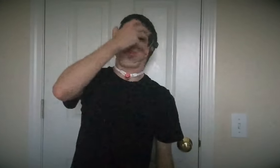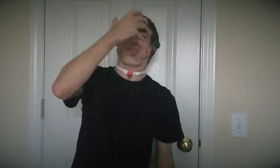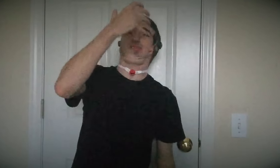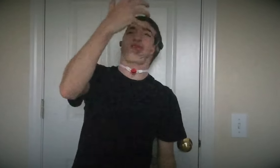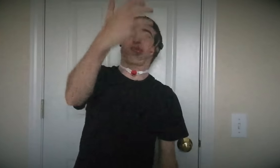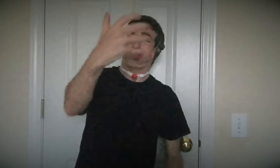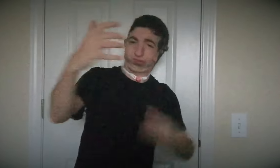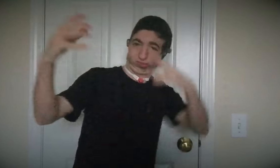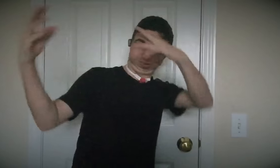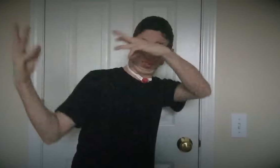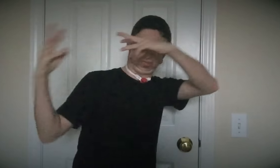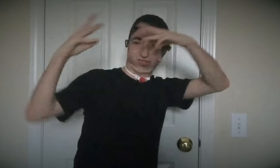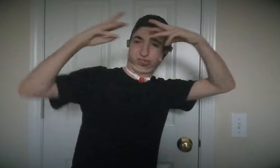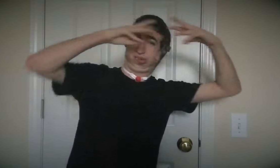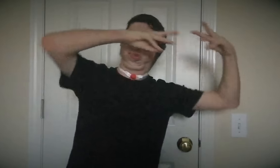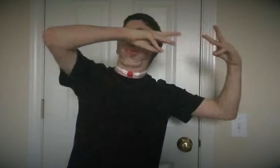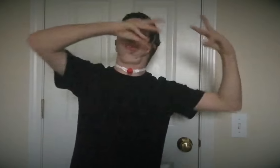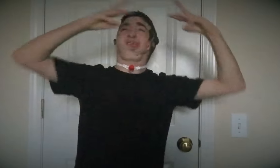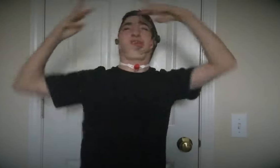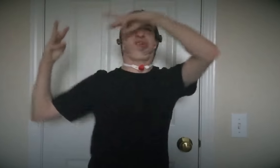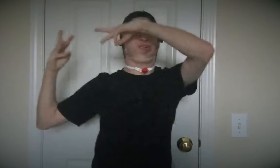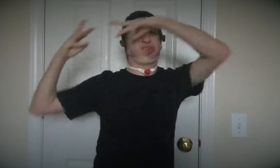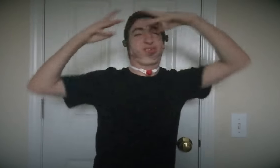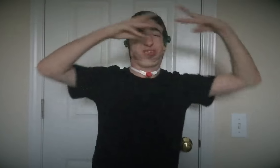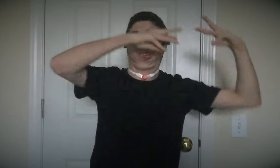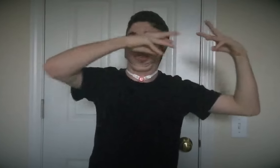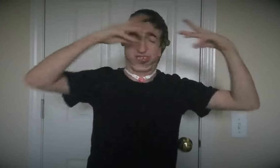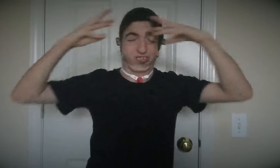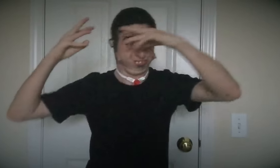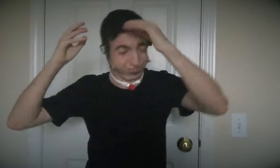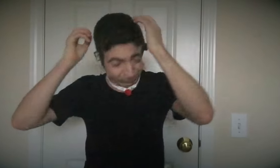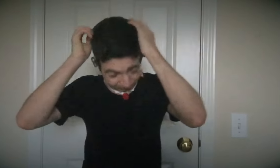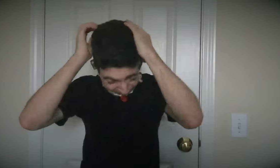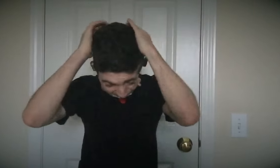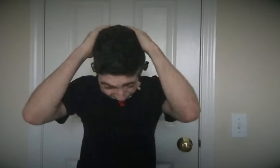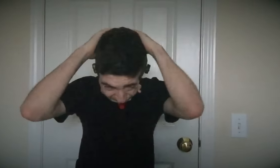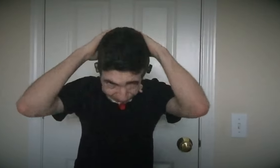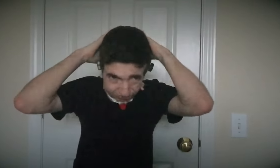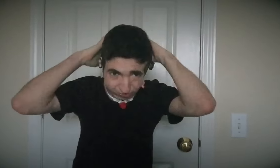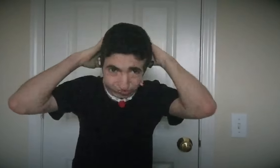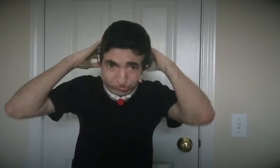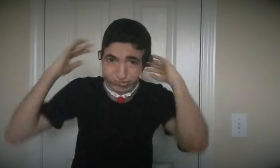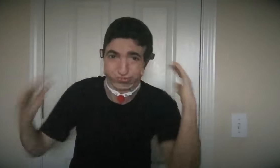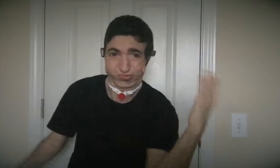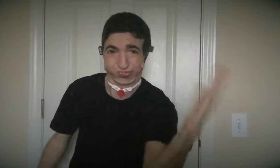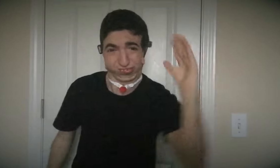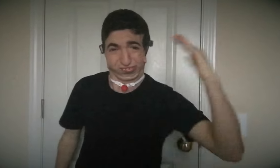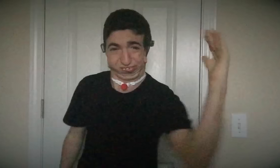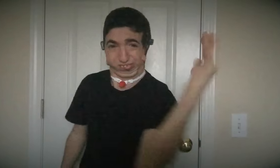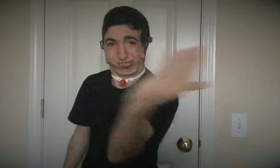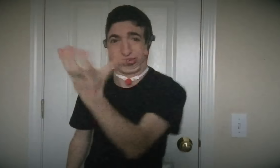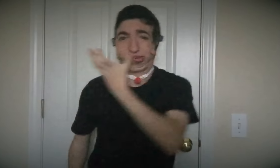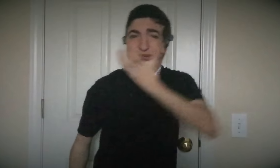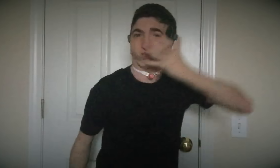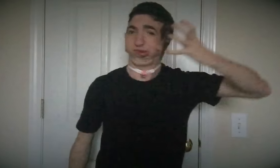Waging my words behind my face and above my throat. Shadows will scream that